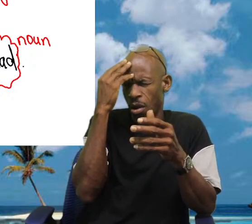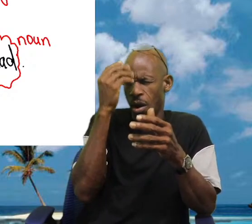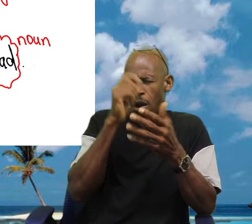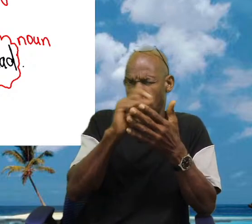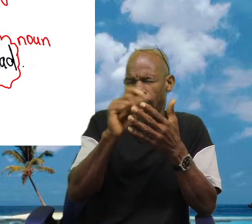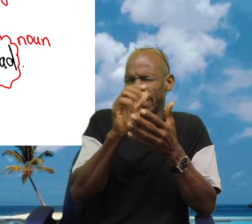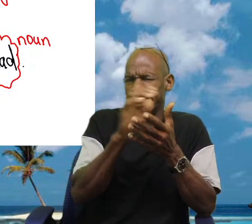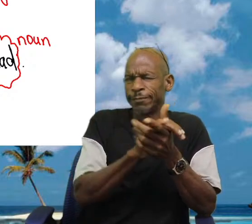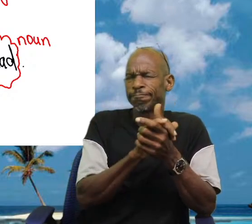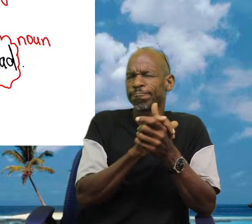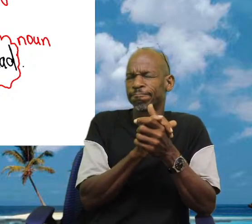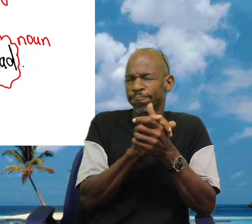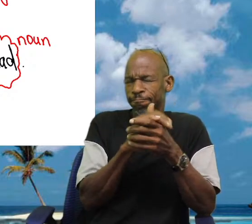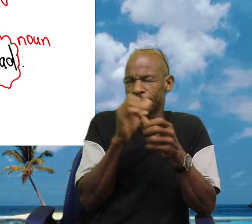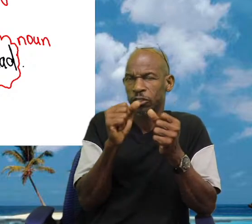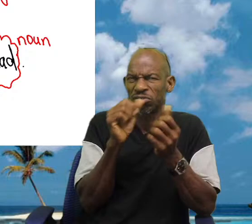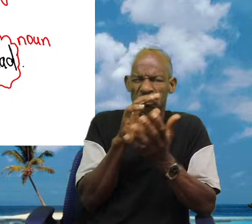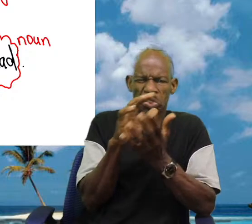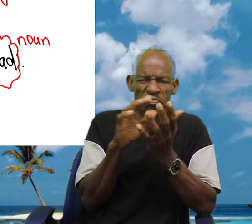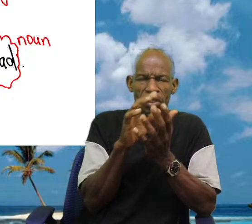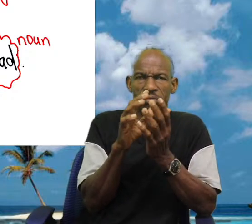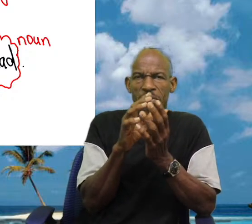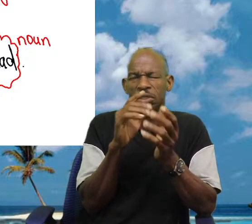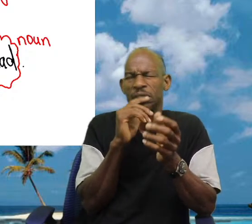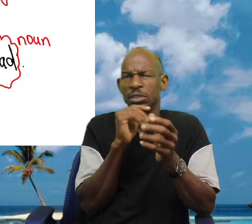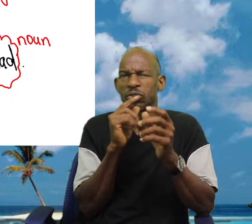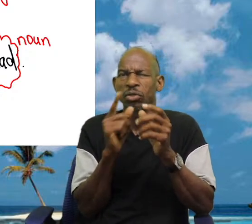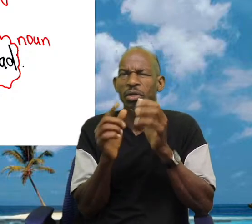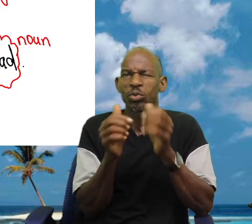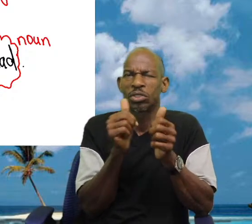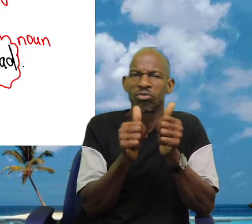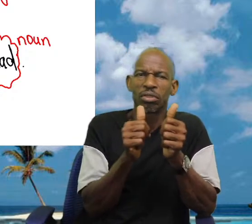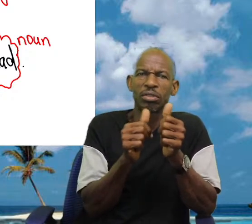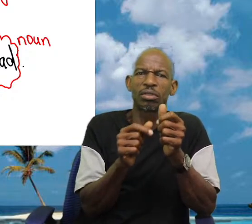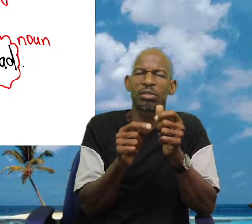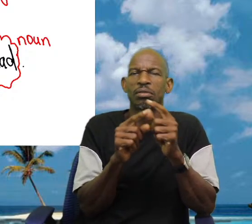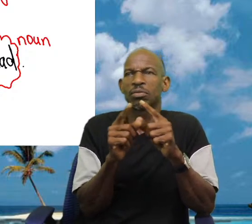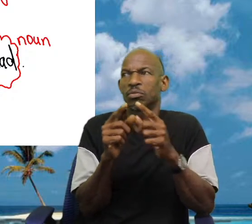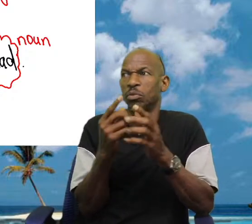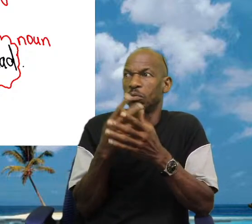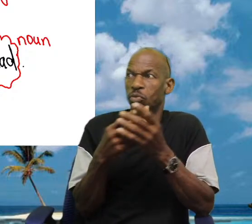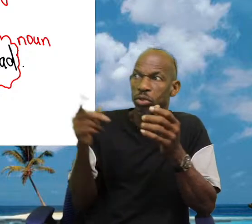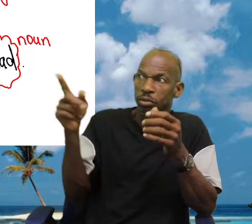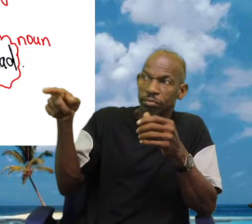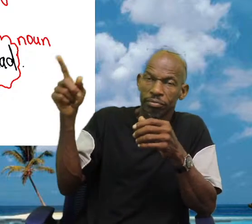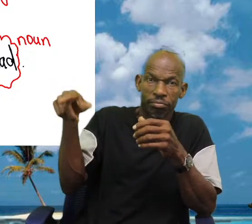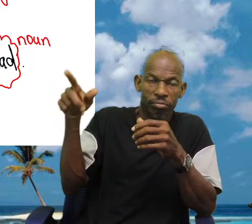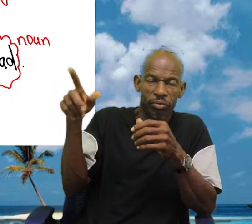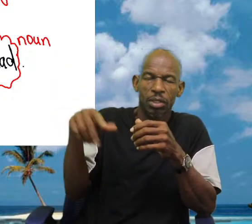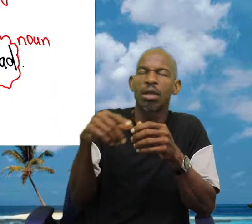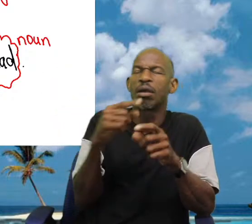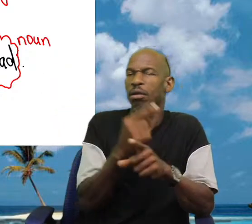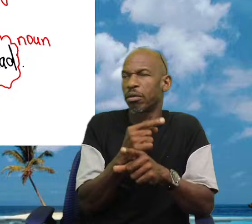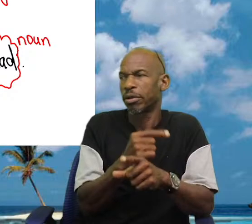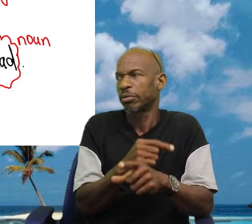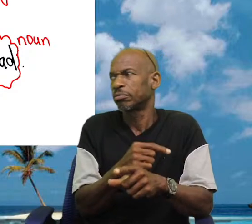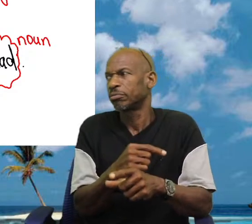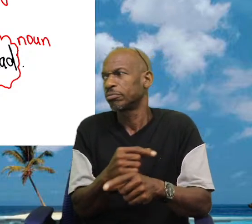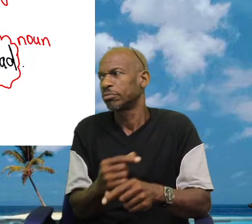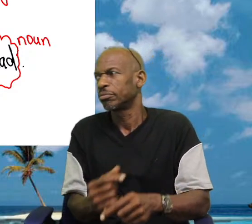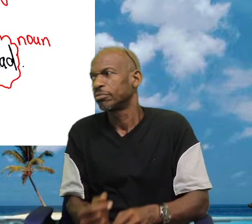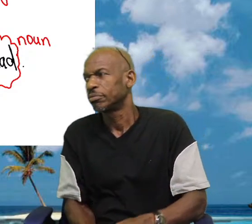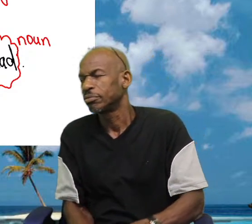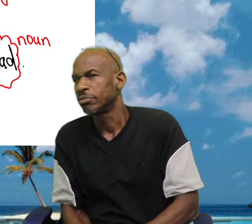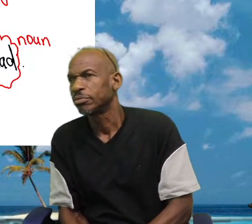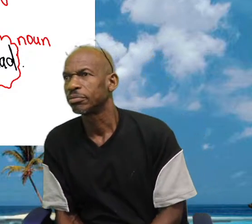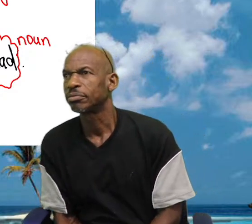you confuse, you know, which one is the right way. But both ways are the correct way.